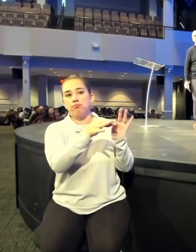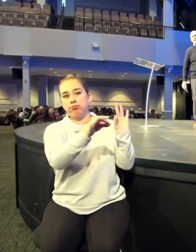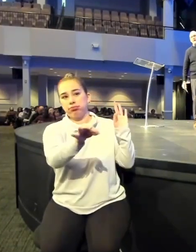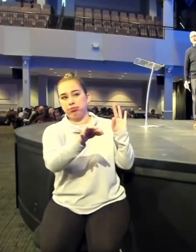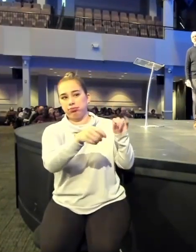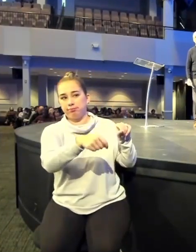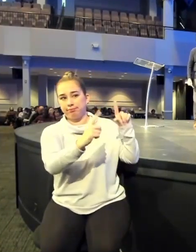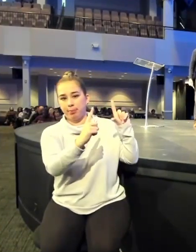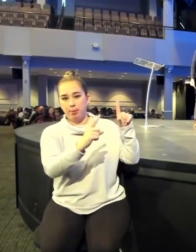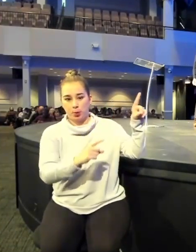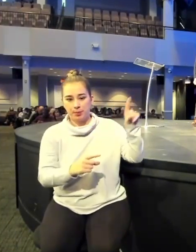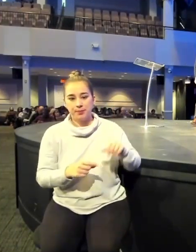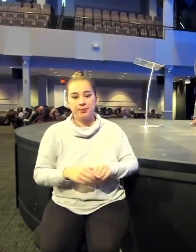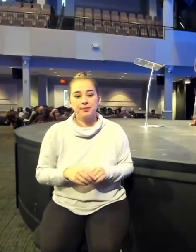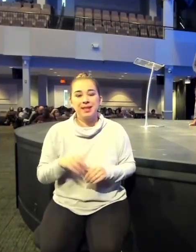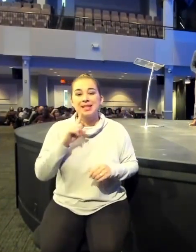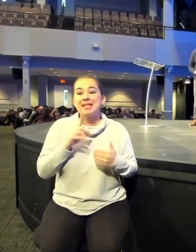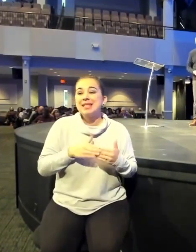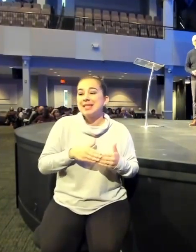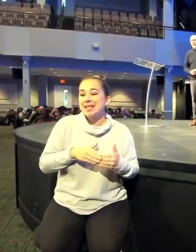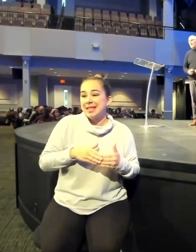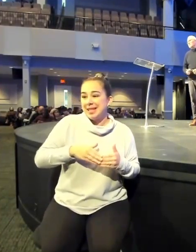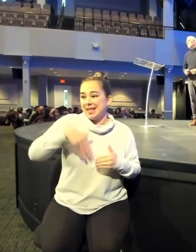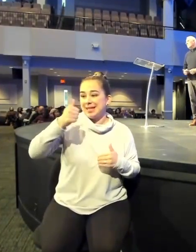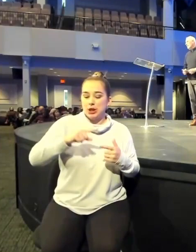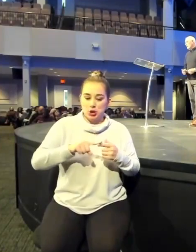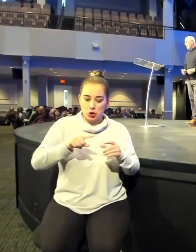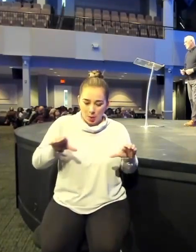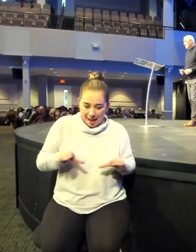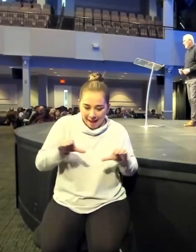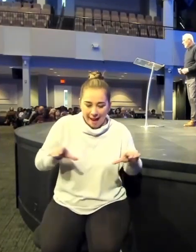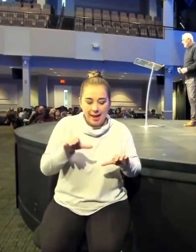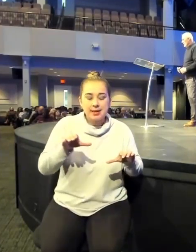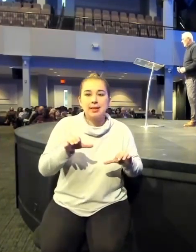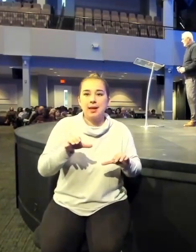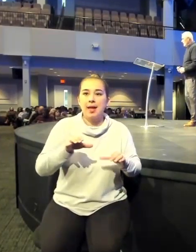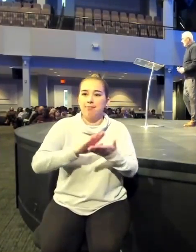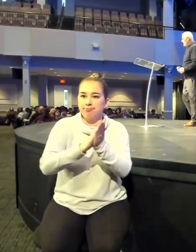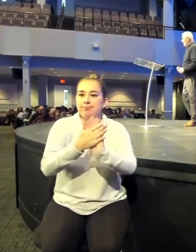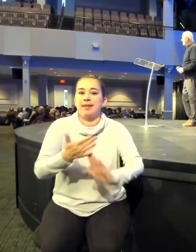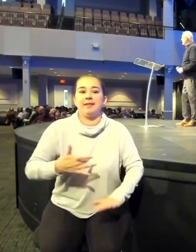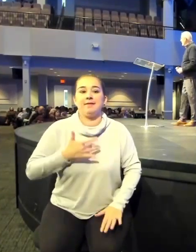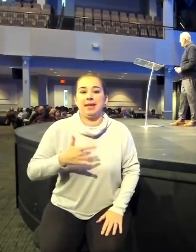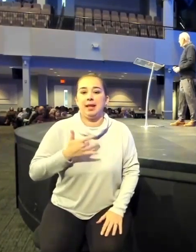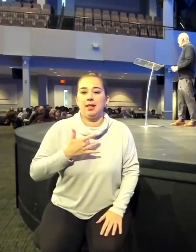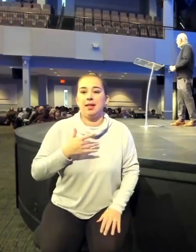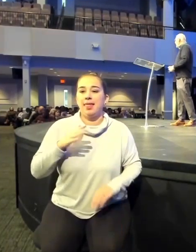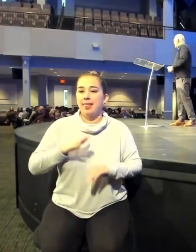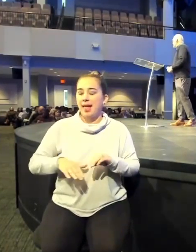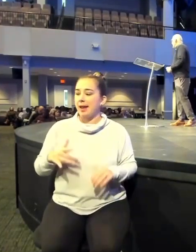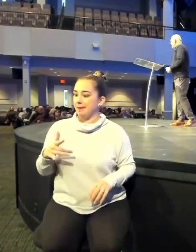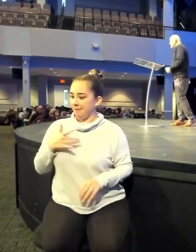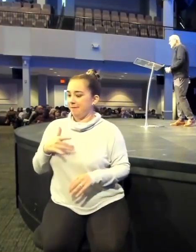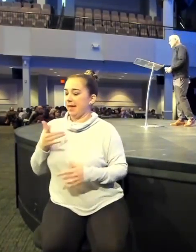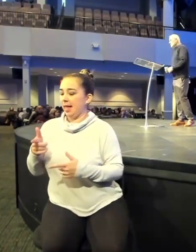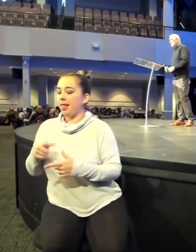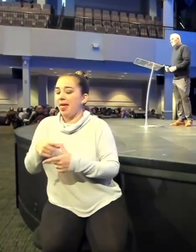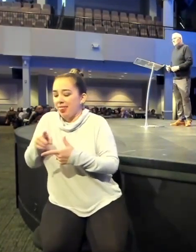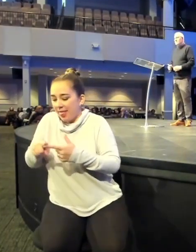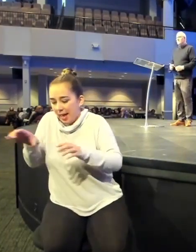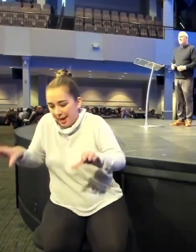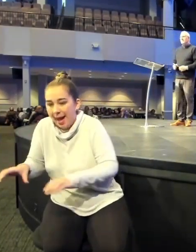you. It's easier to act your way into a feeling than to feel your way into an action.